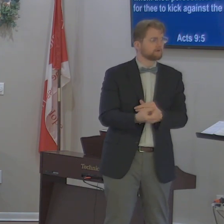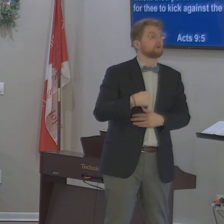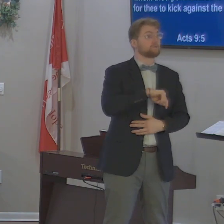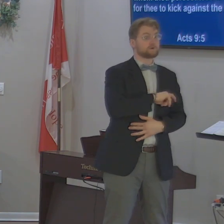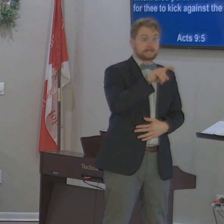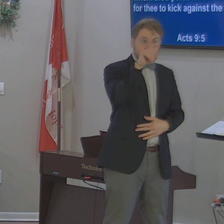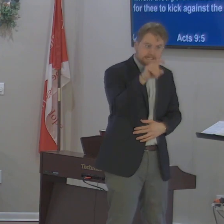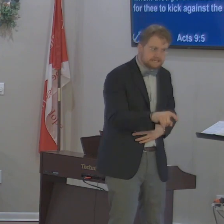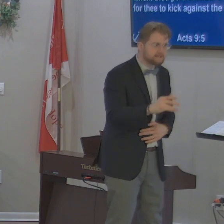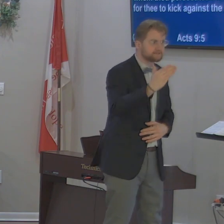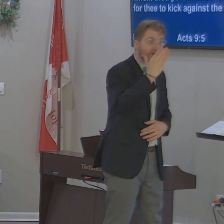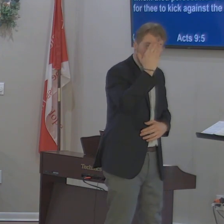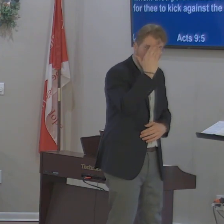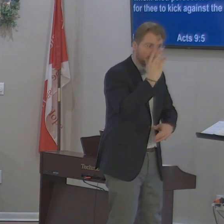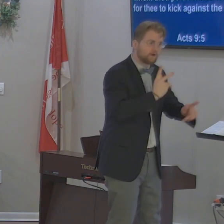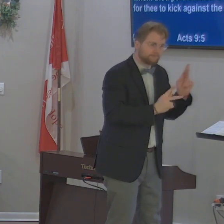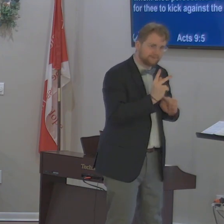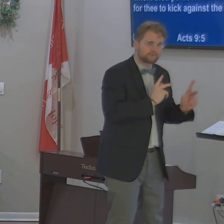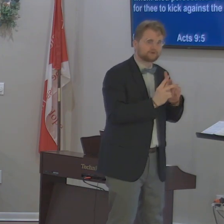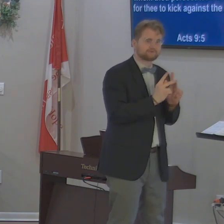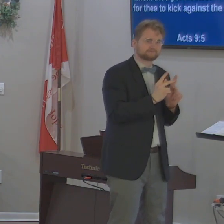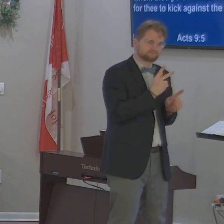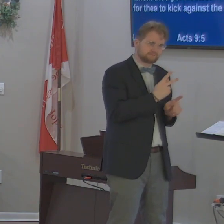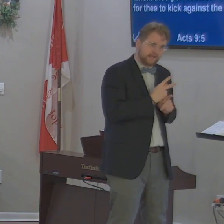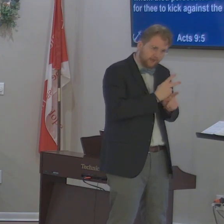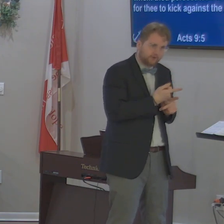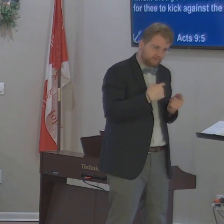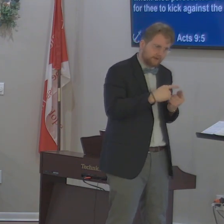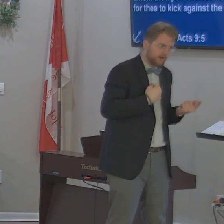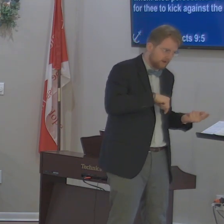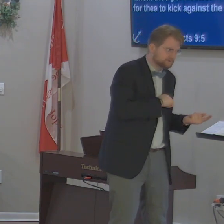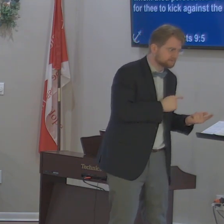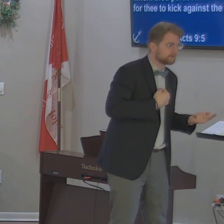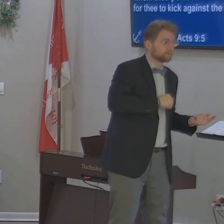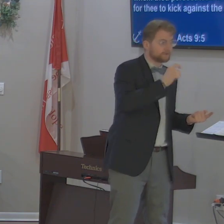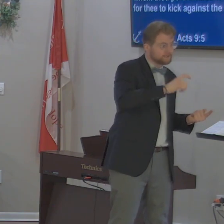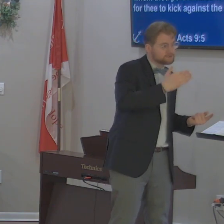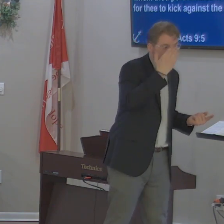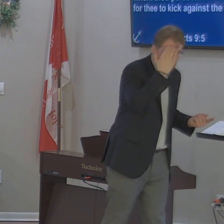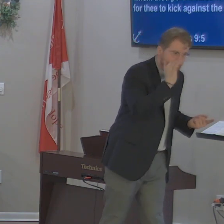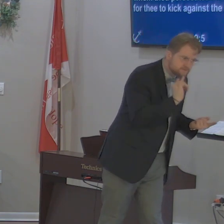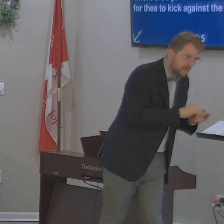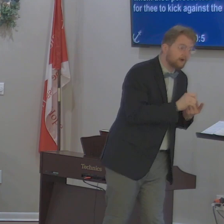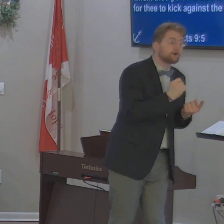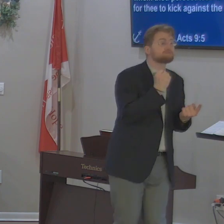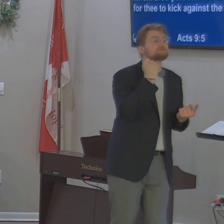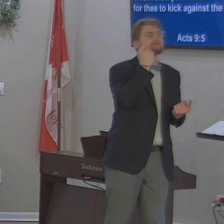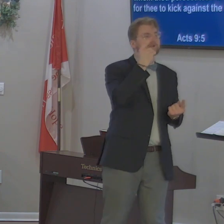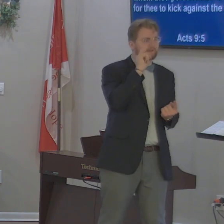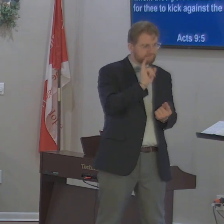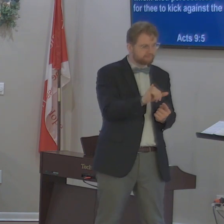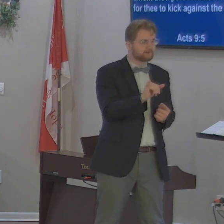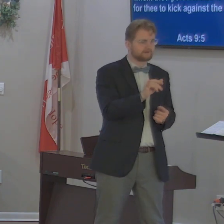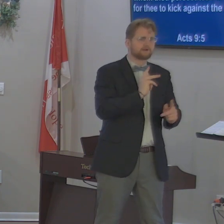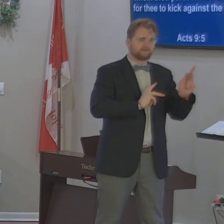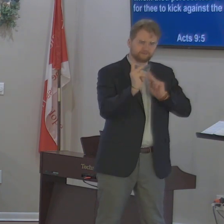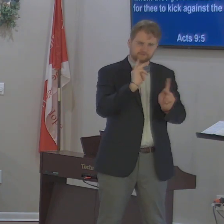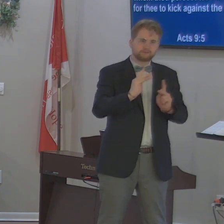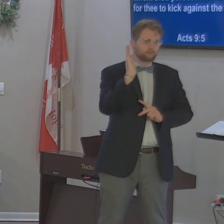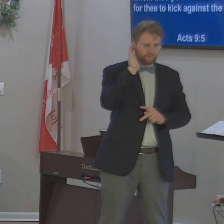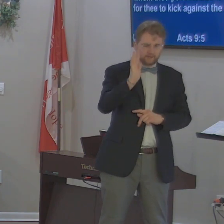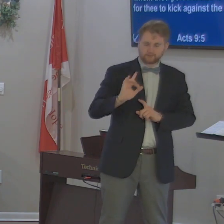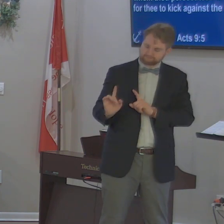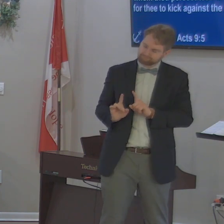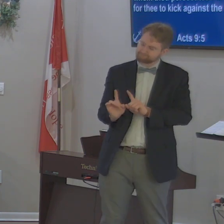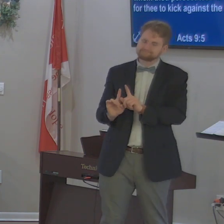that people care. We do. We need to know that. We need to understand that. There are people that will walk an extra mile with you. There are